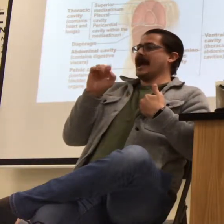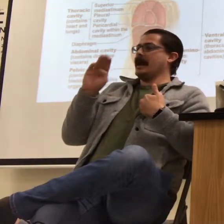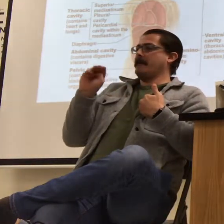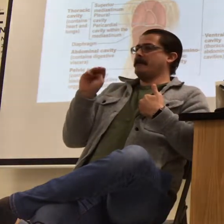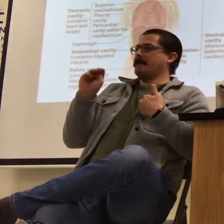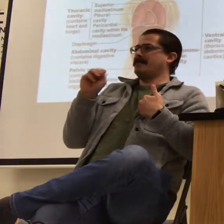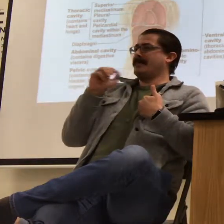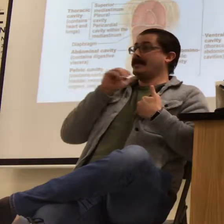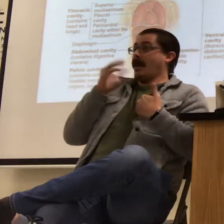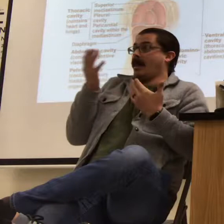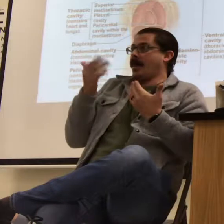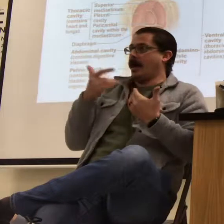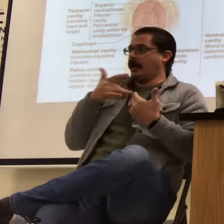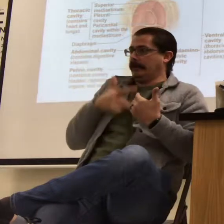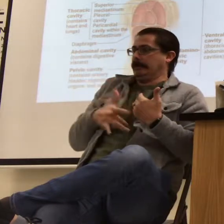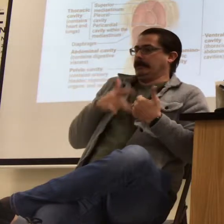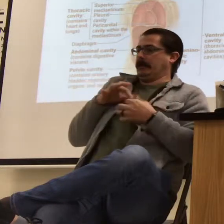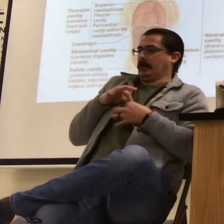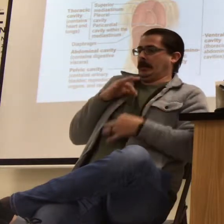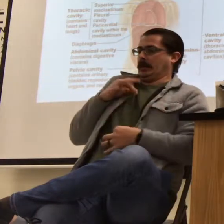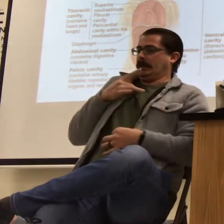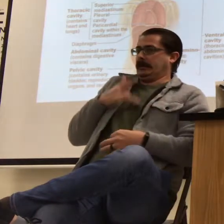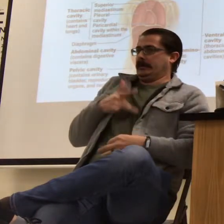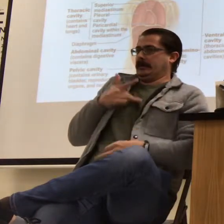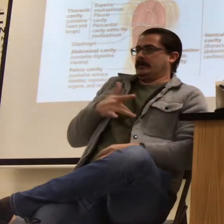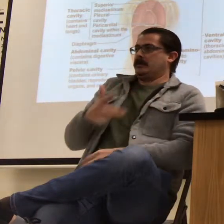Not much space left, but